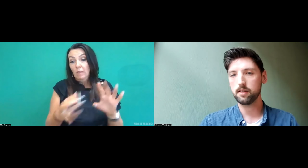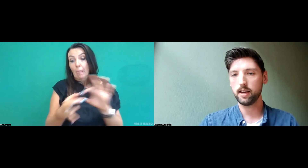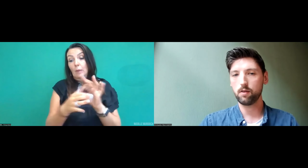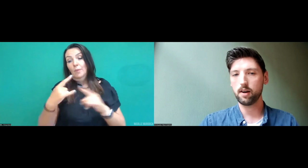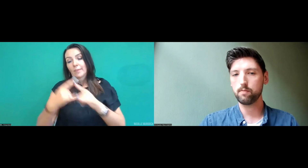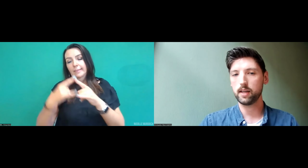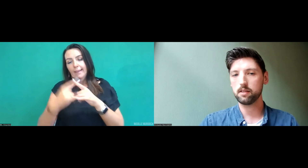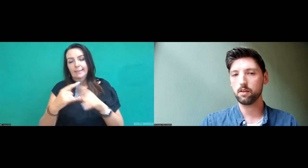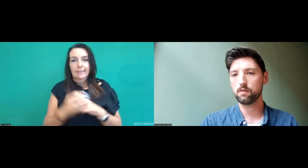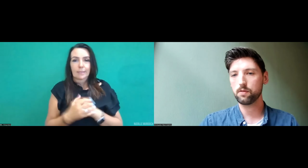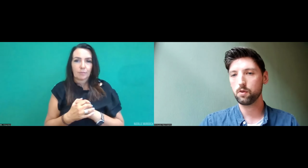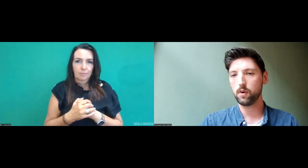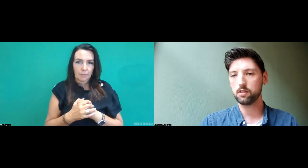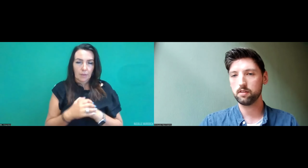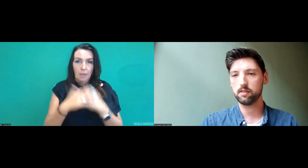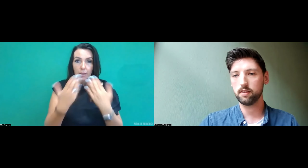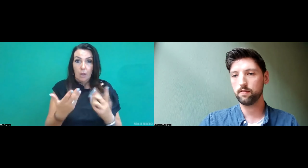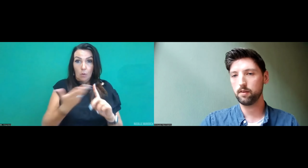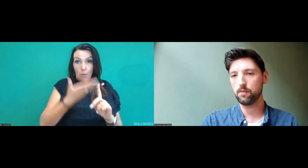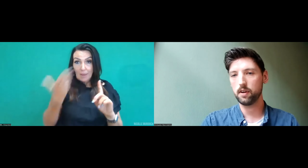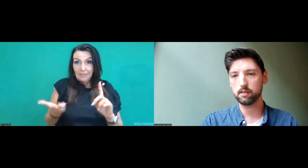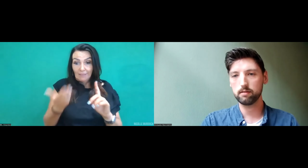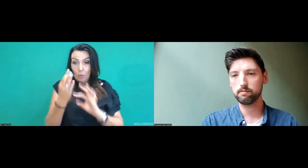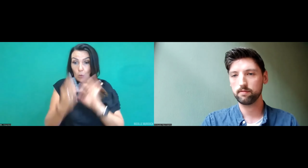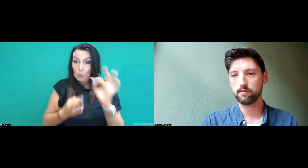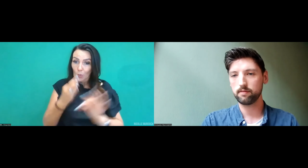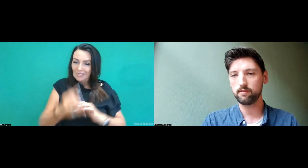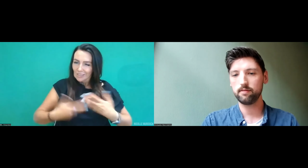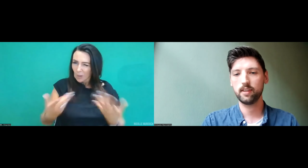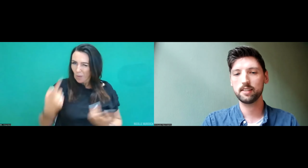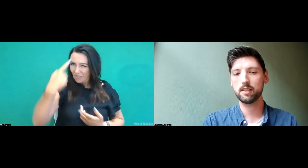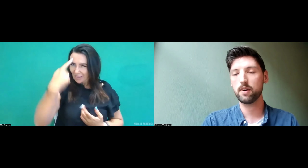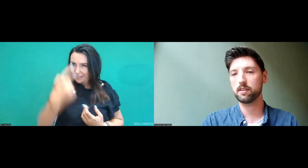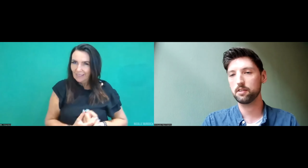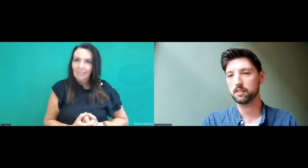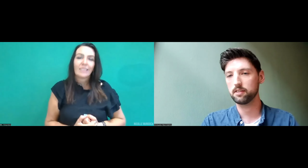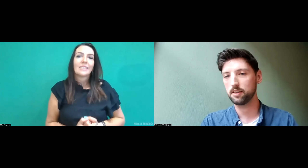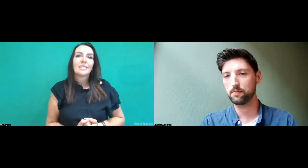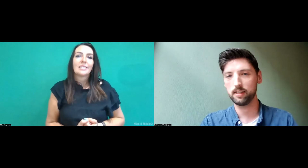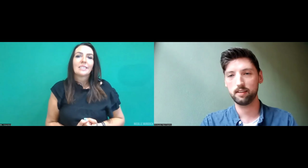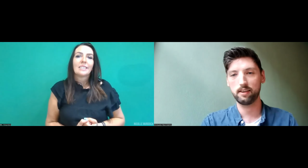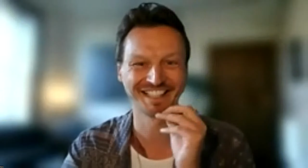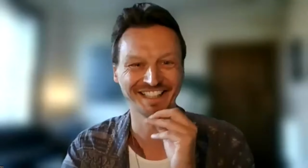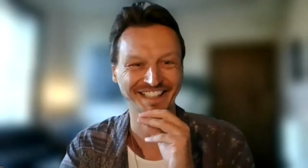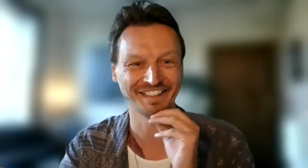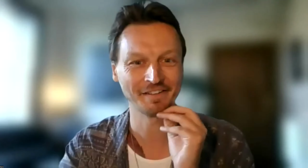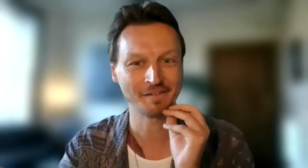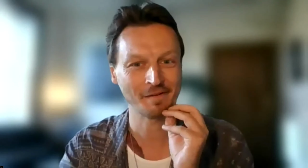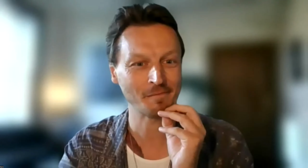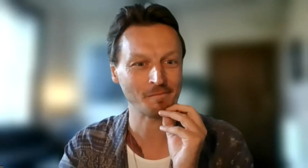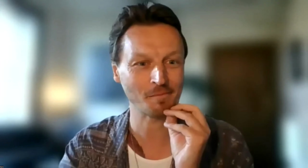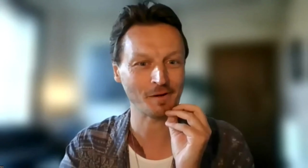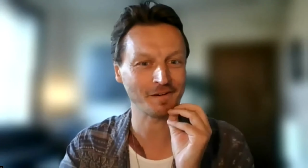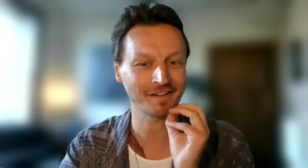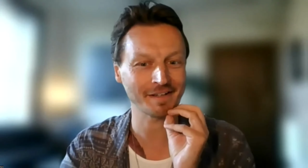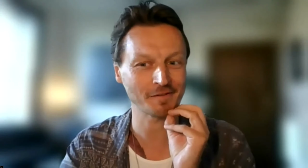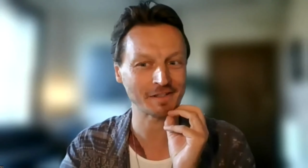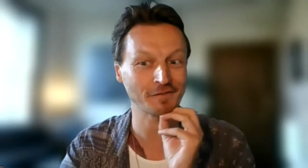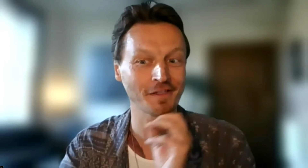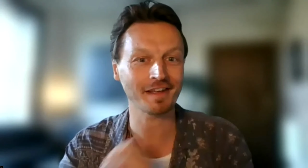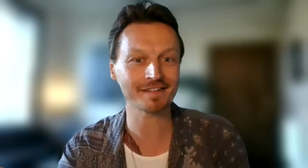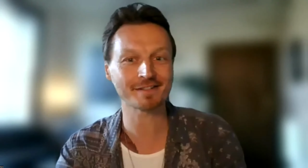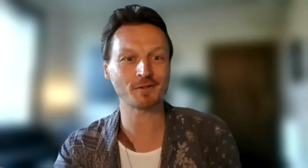think now I'm passing on for questions, if I'm right. I can see Mark nodding, so that's hopefully correct. Perfect.